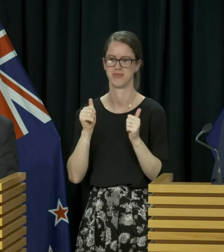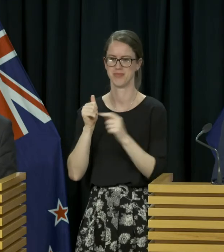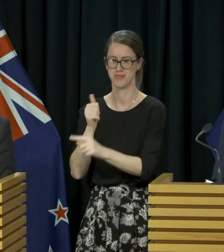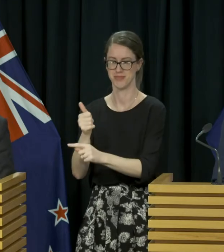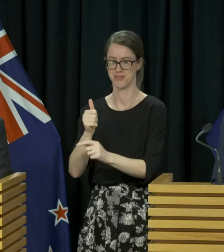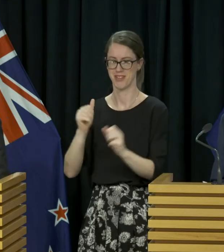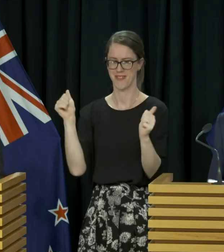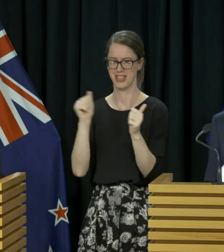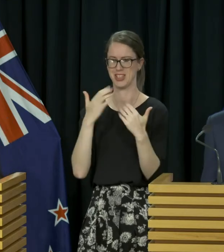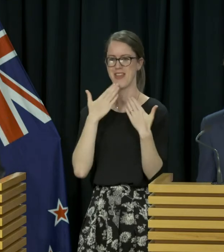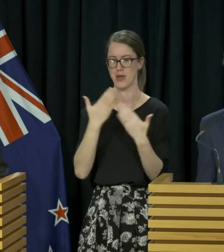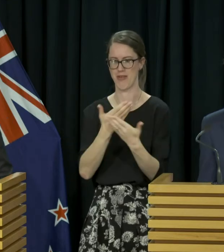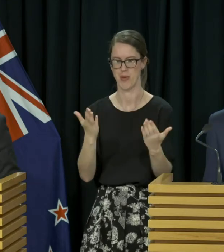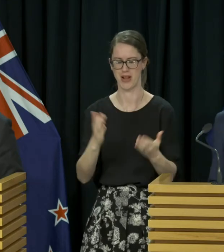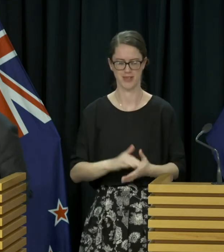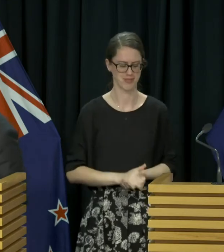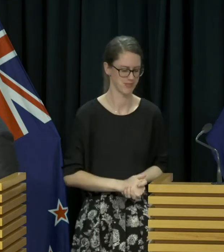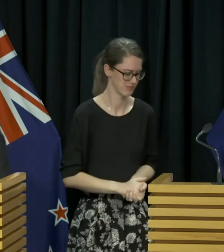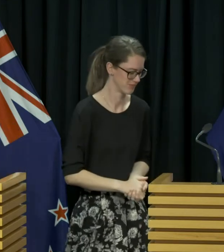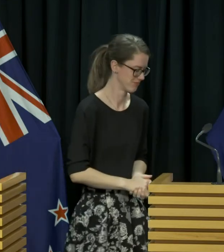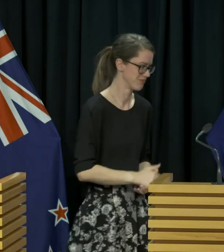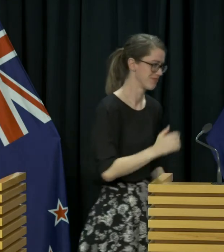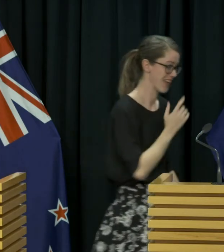right, we might call it a day there. Thank you, everybody. Cheers.